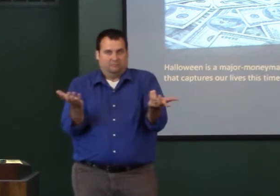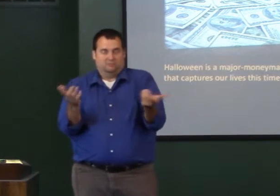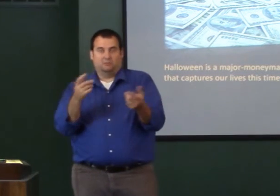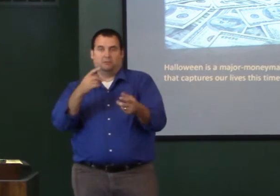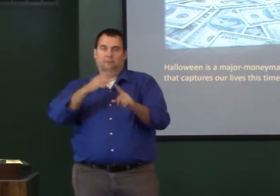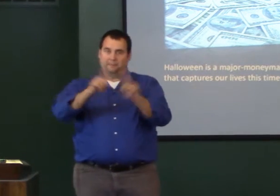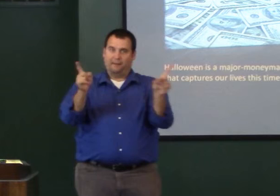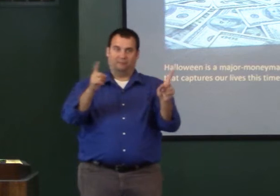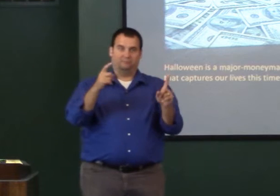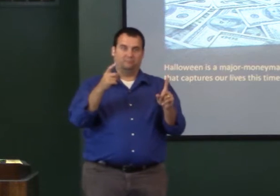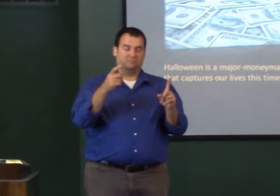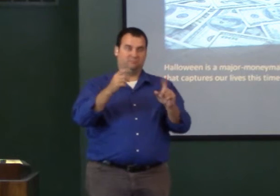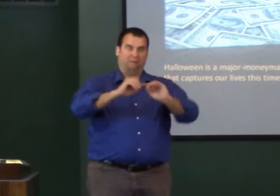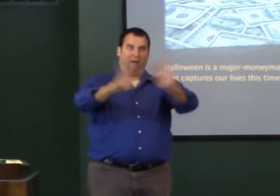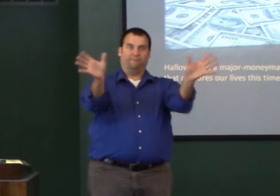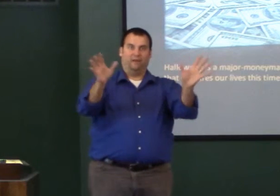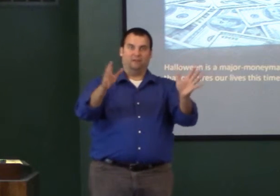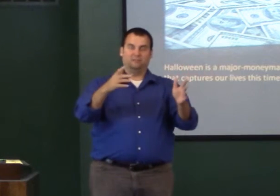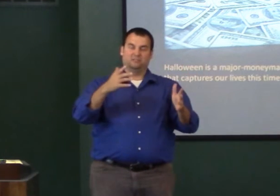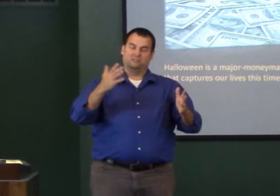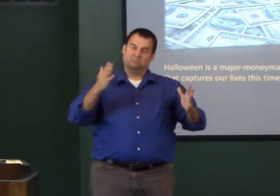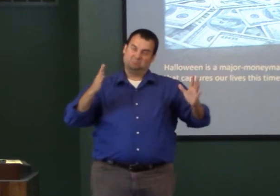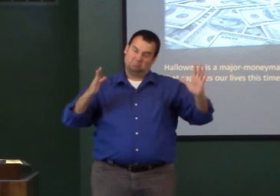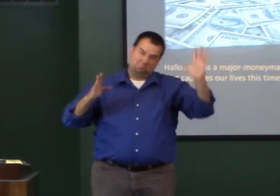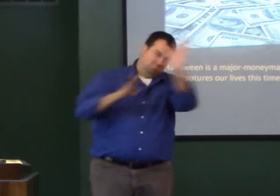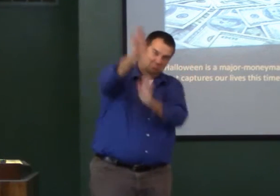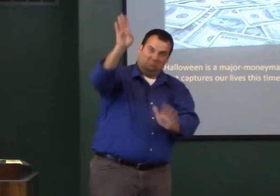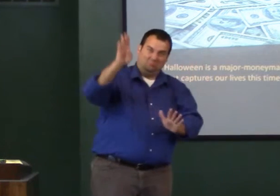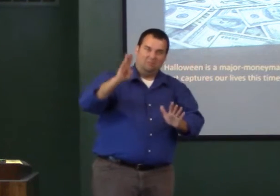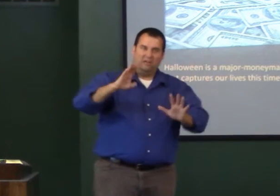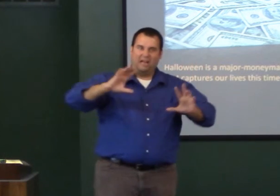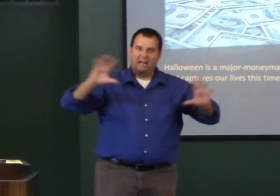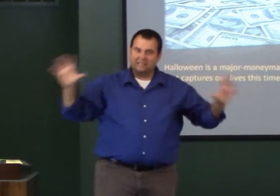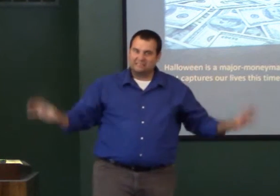that perfectly, but it, I want to make it clear that